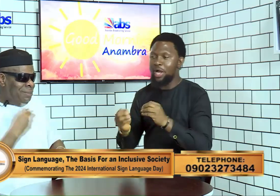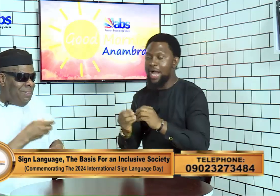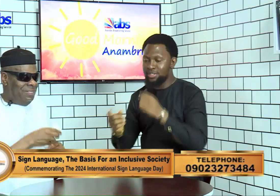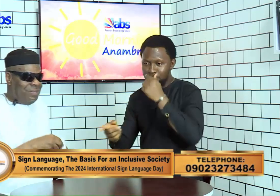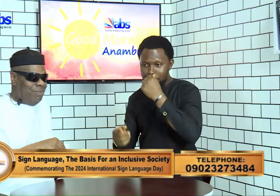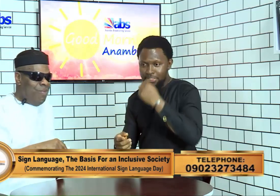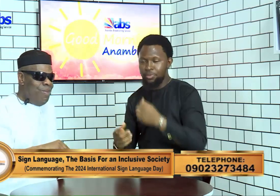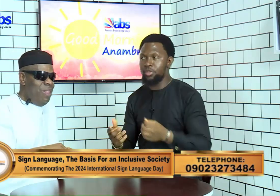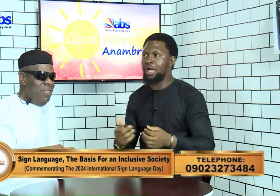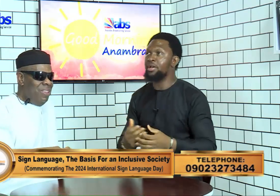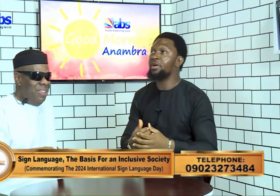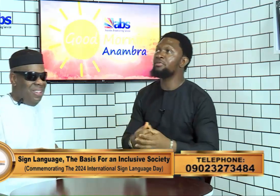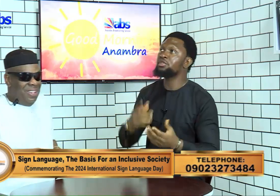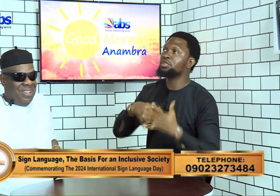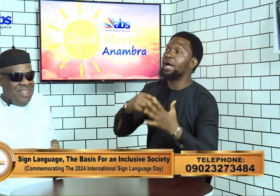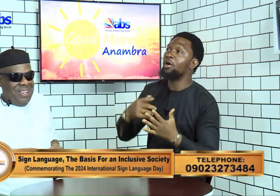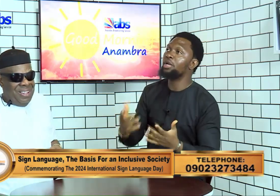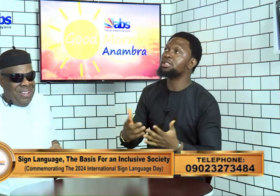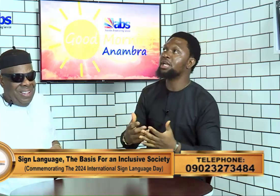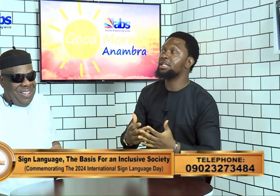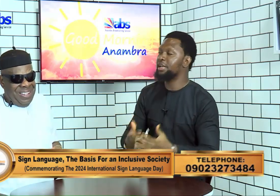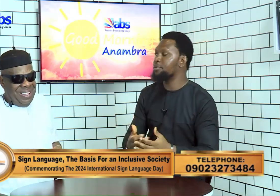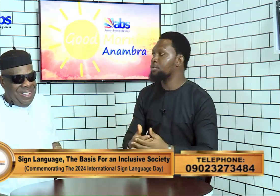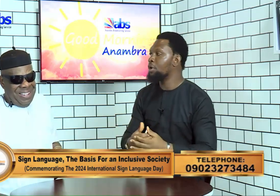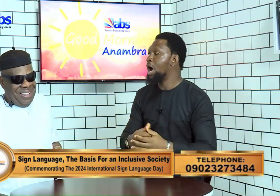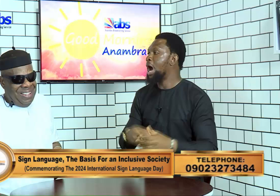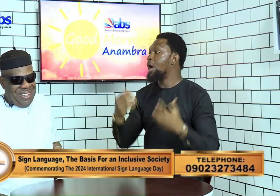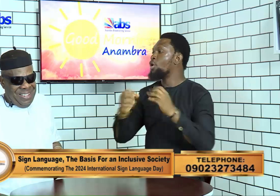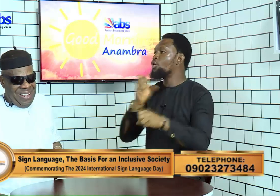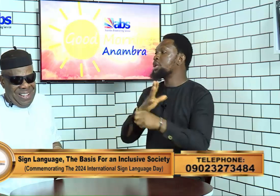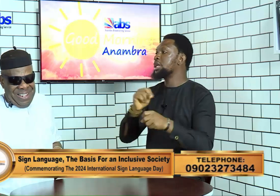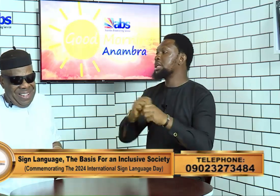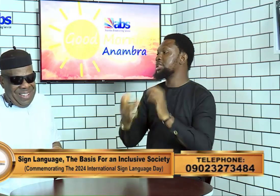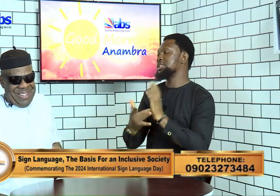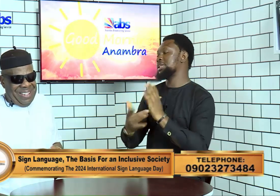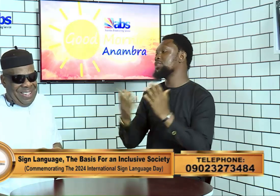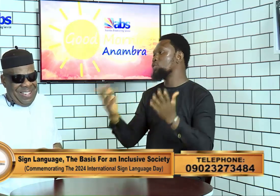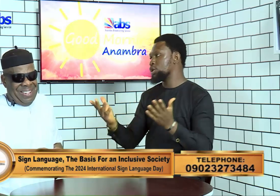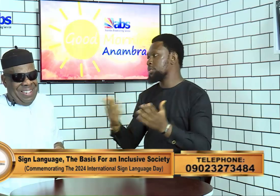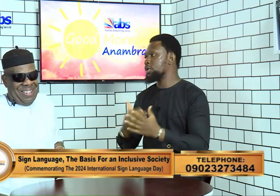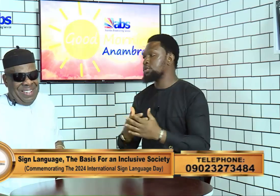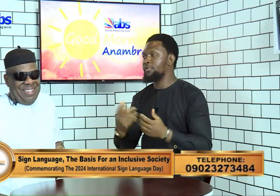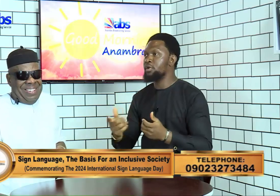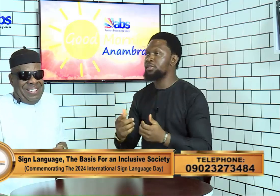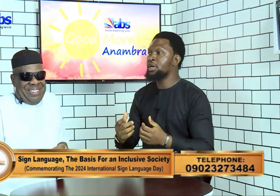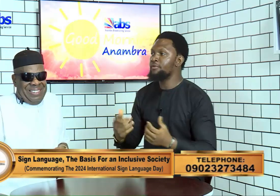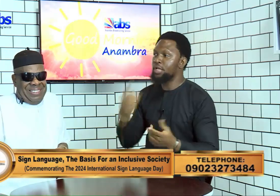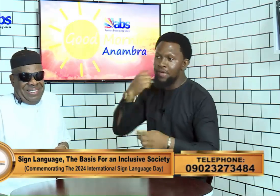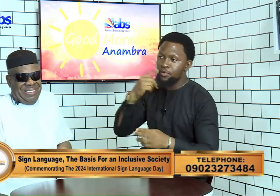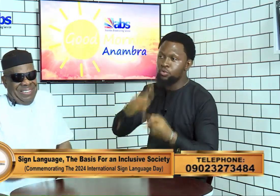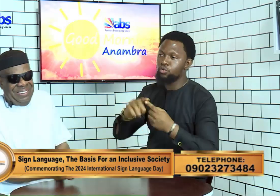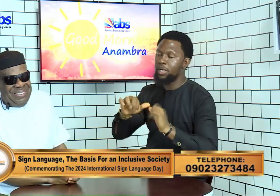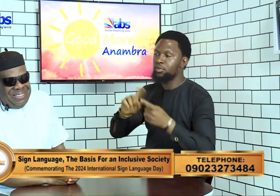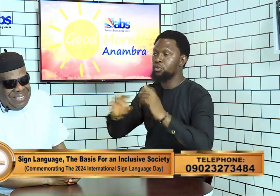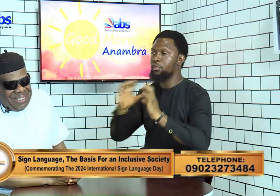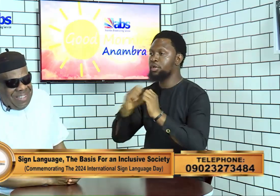to add to it, because I rather say that the deaf people are already in the digitized world, because of course for the deaf